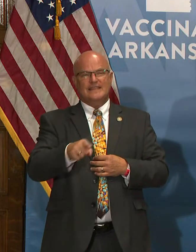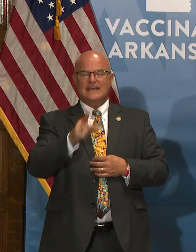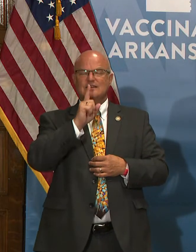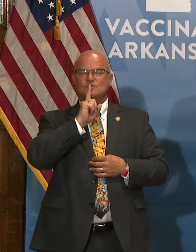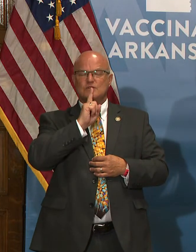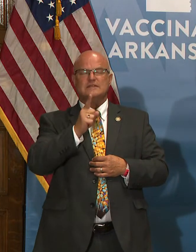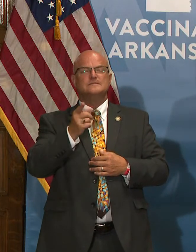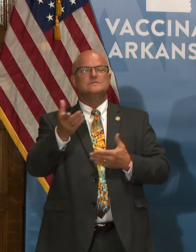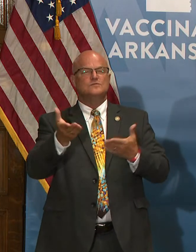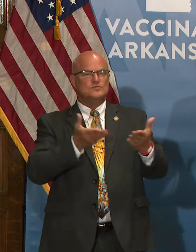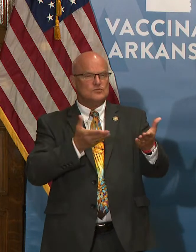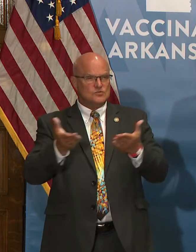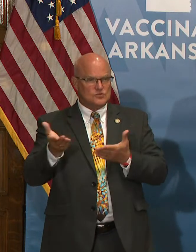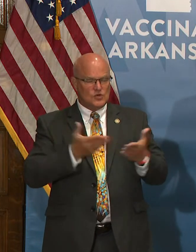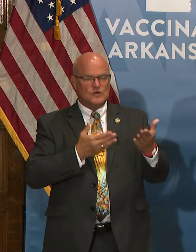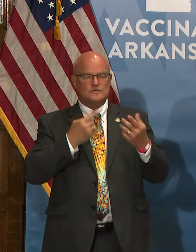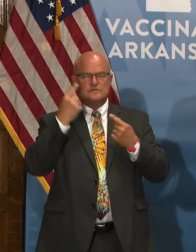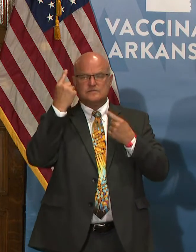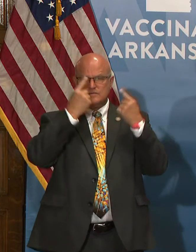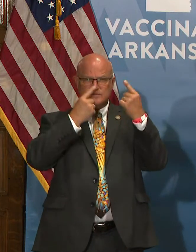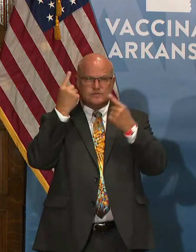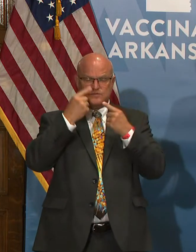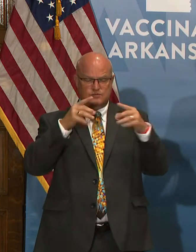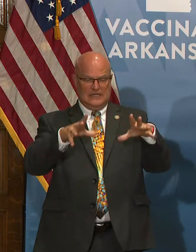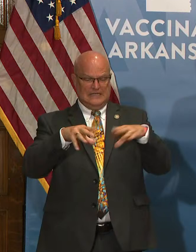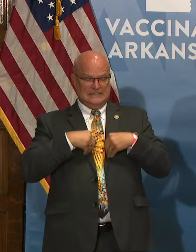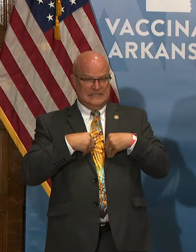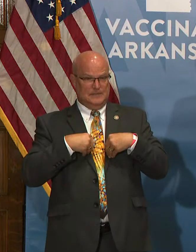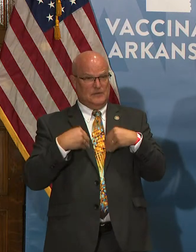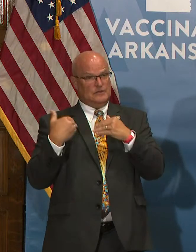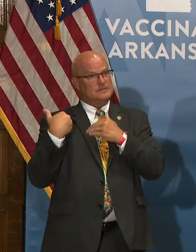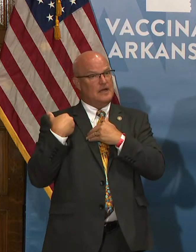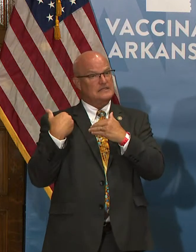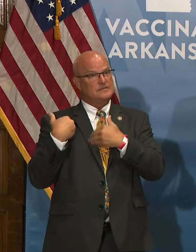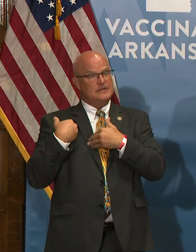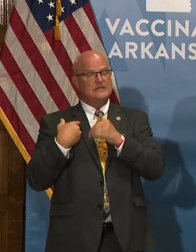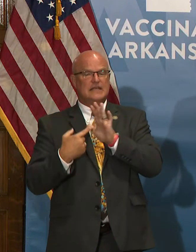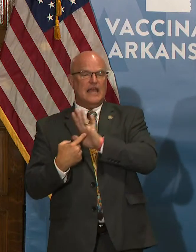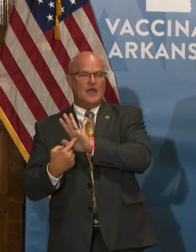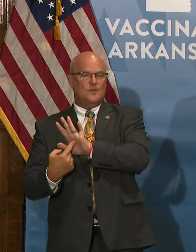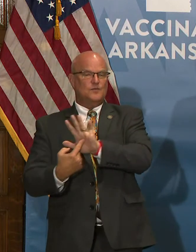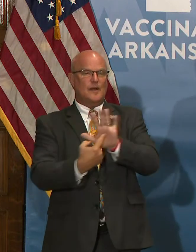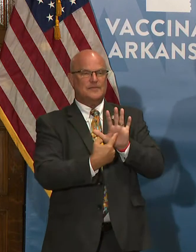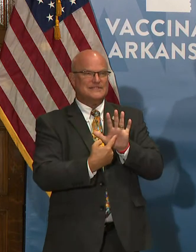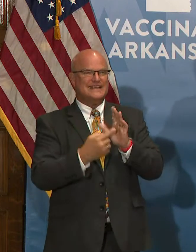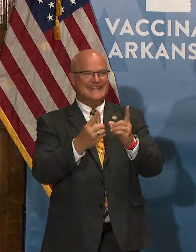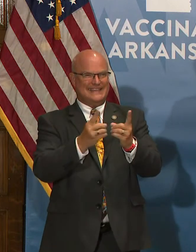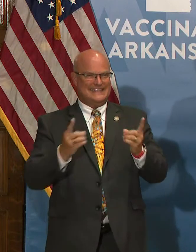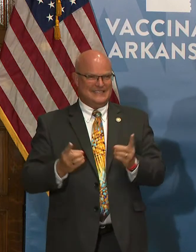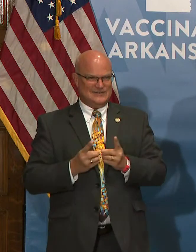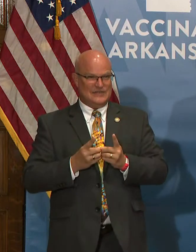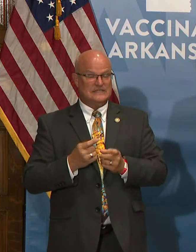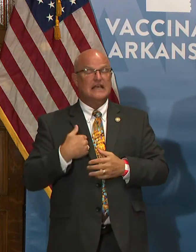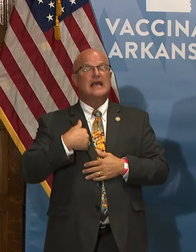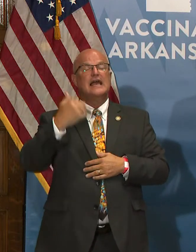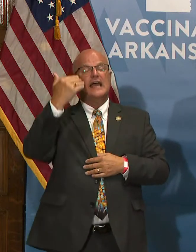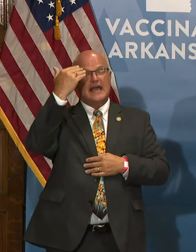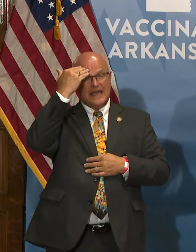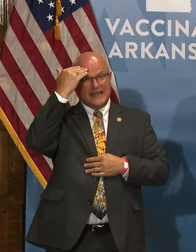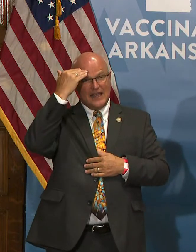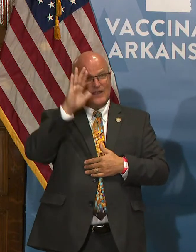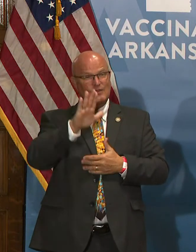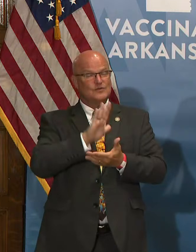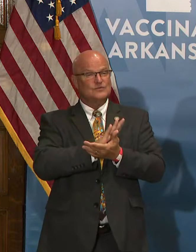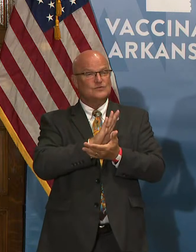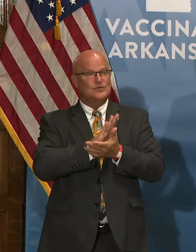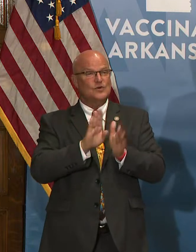served well, they have taken on that responsibility, and they have represented their districts. And I know that will be ongoing, and they'll continue